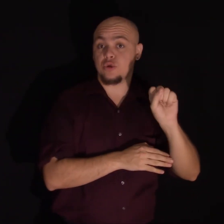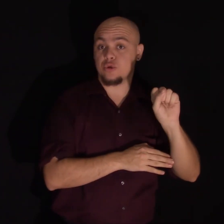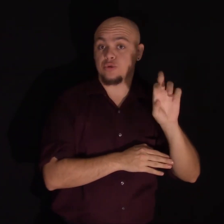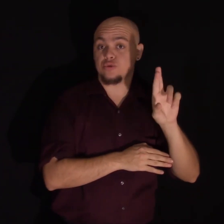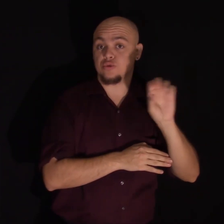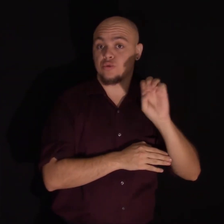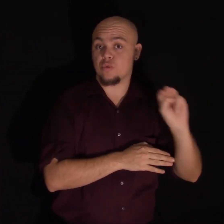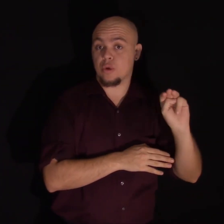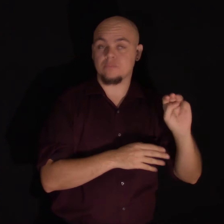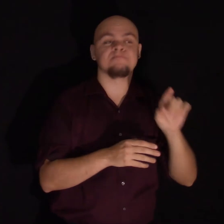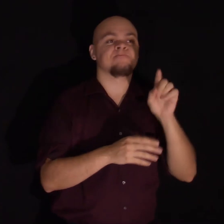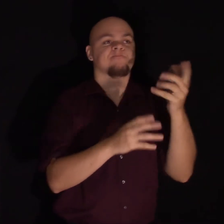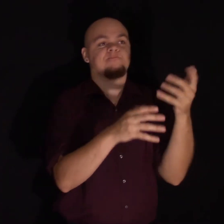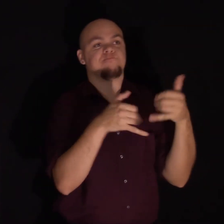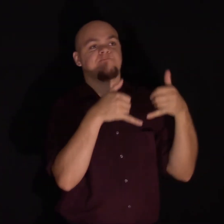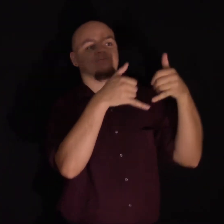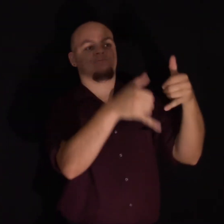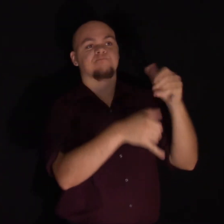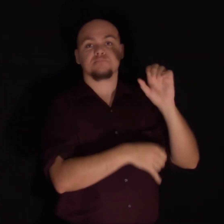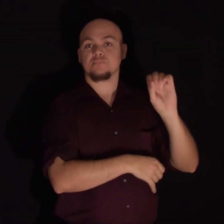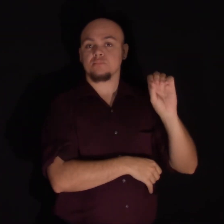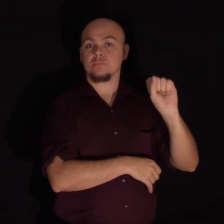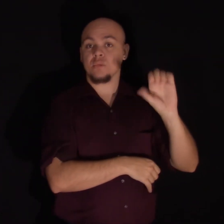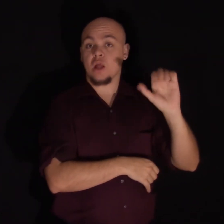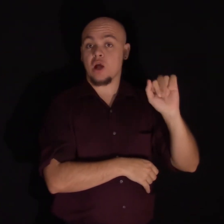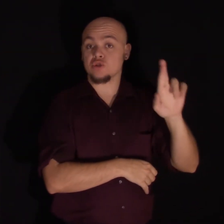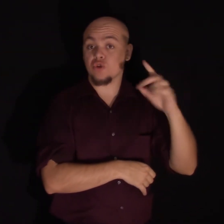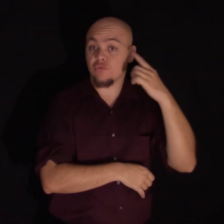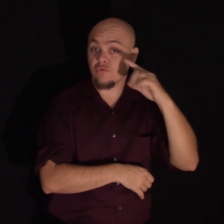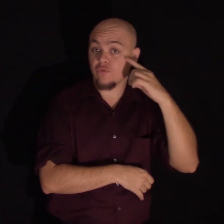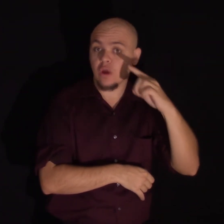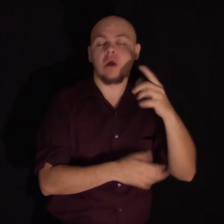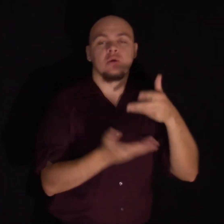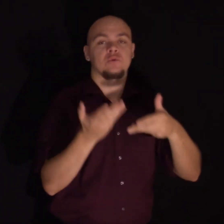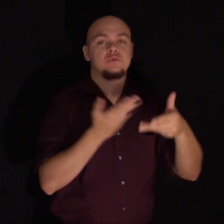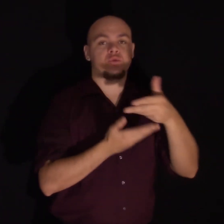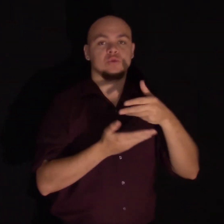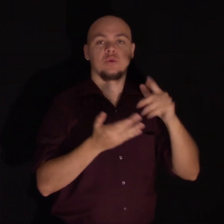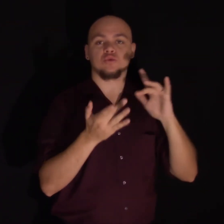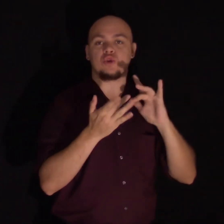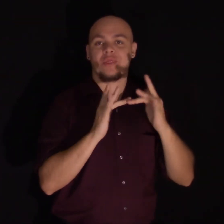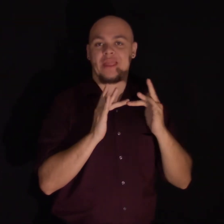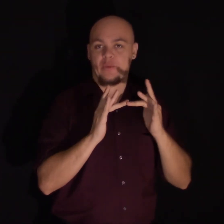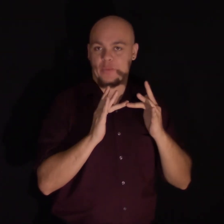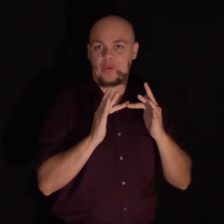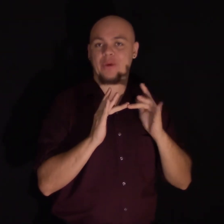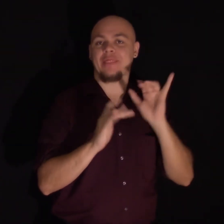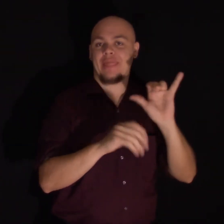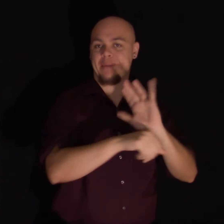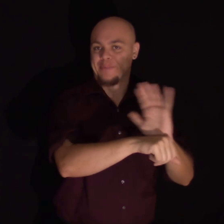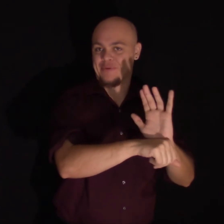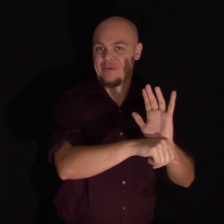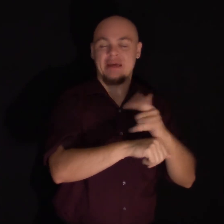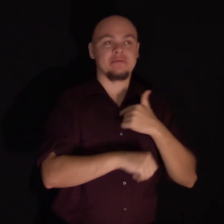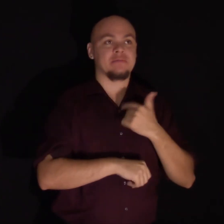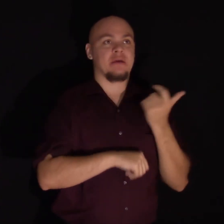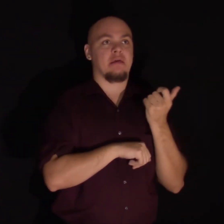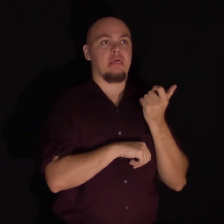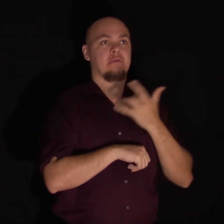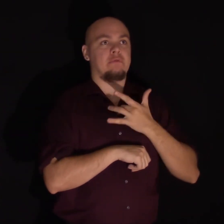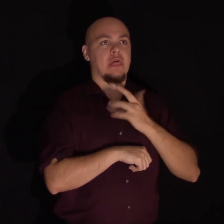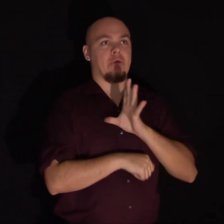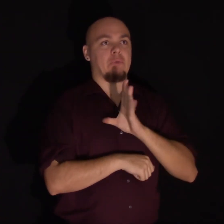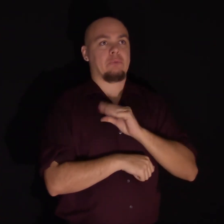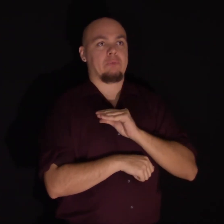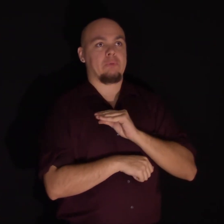won an Oscar for The Social Network. Smart guy. But yeah, that shut me down. I released the